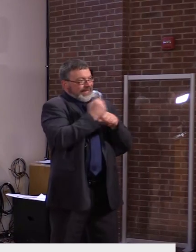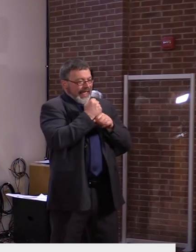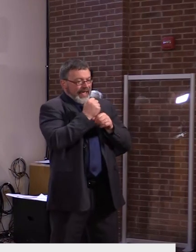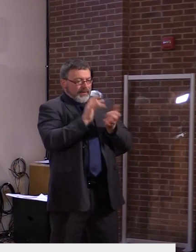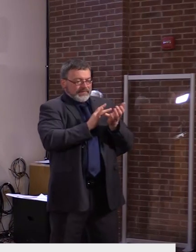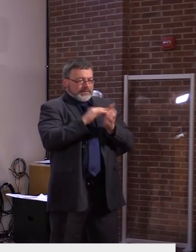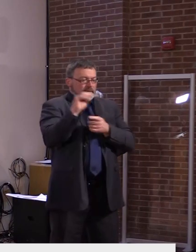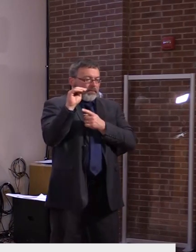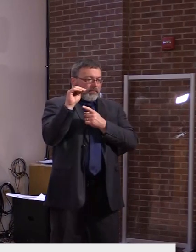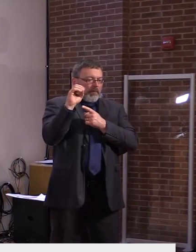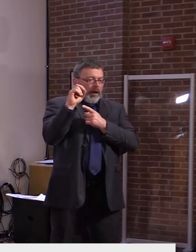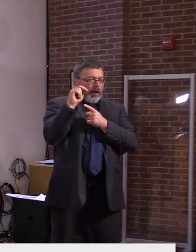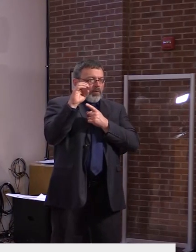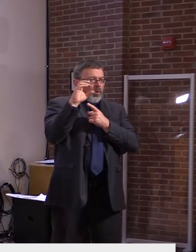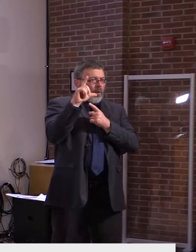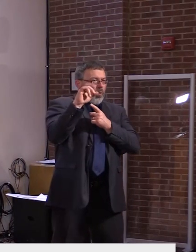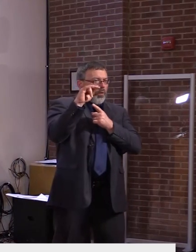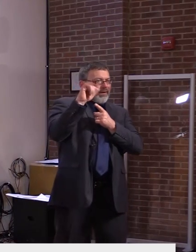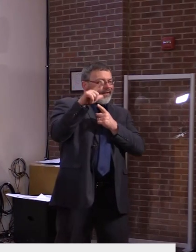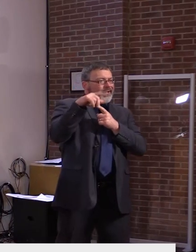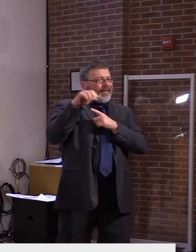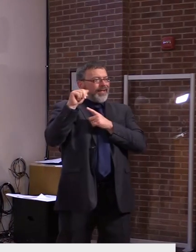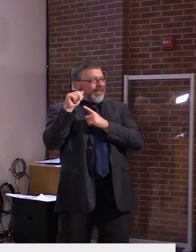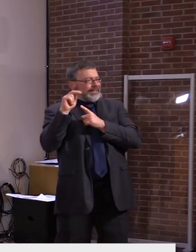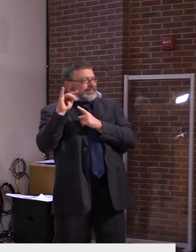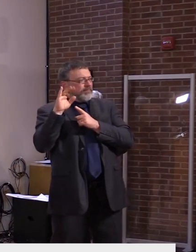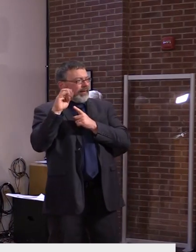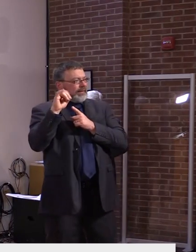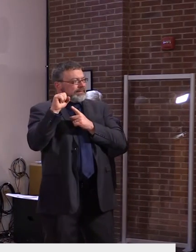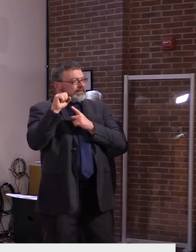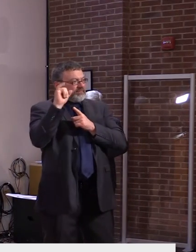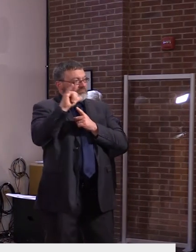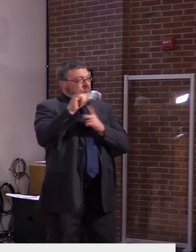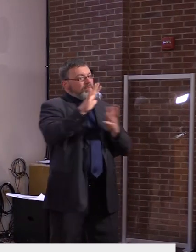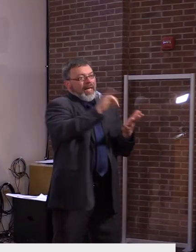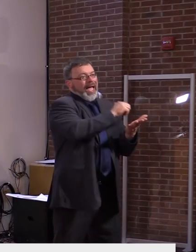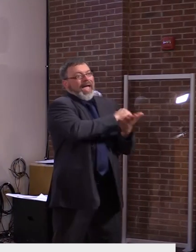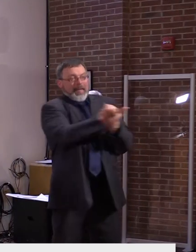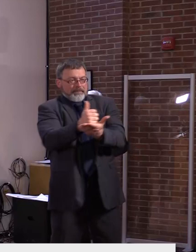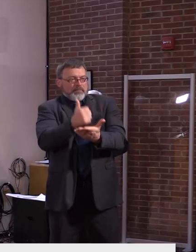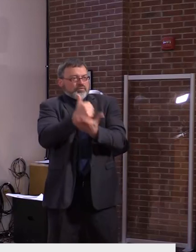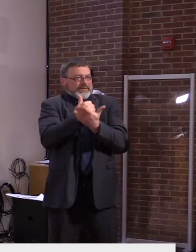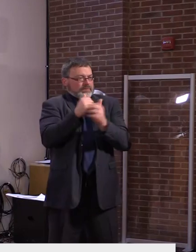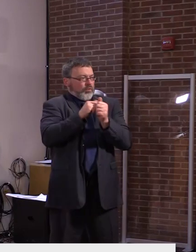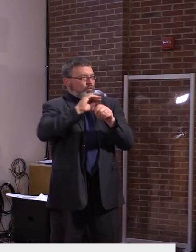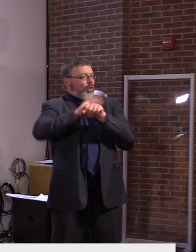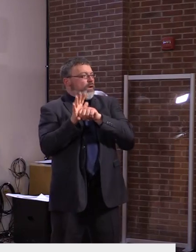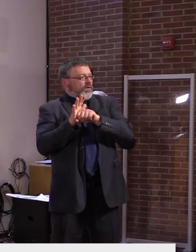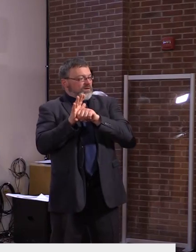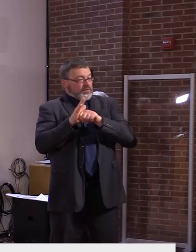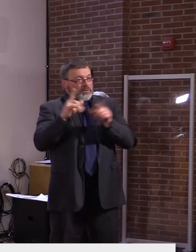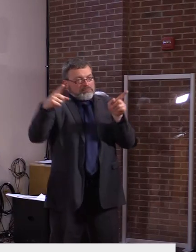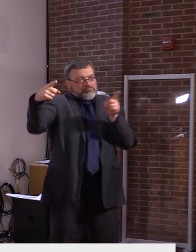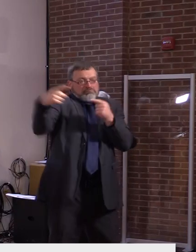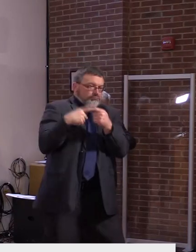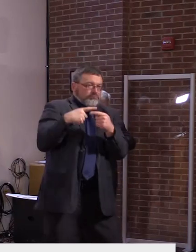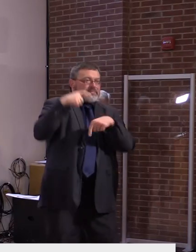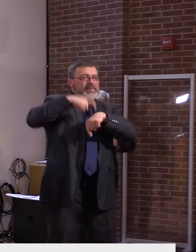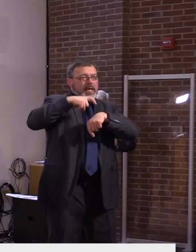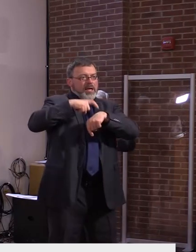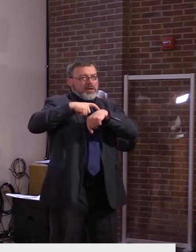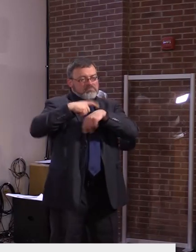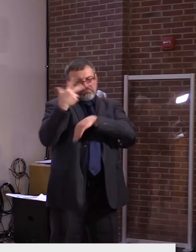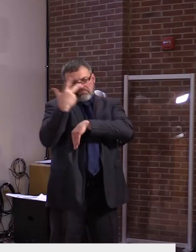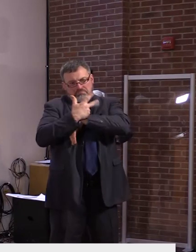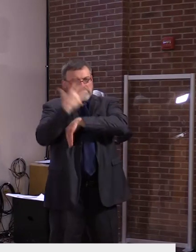get your positive test result. The treatment works best in the first 5 days and can reduce the